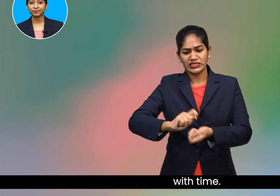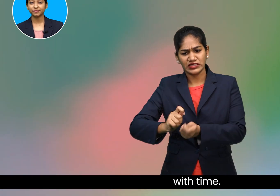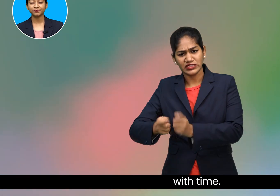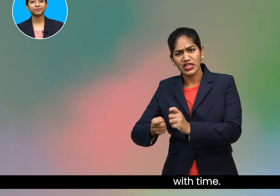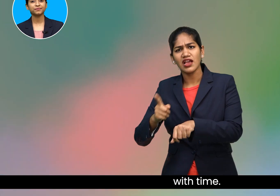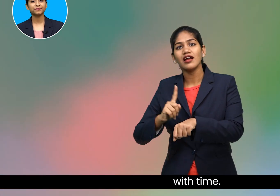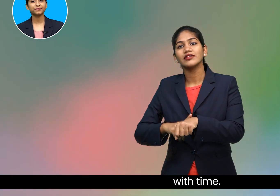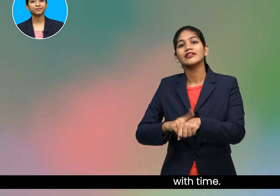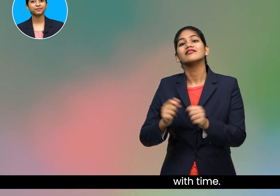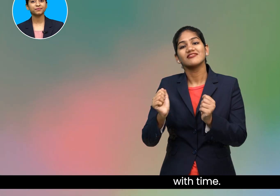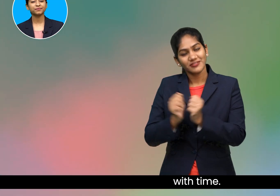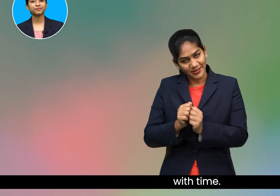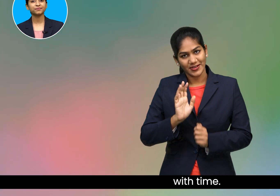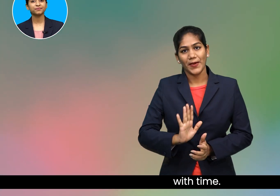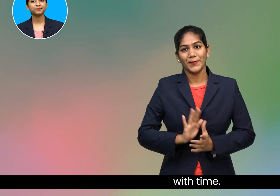time.